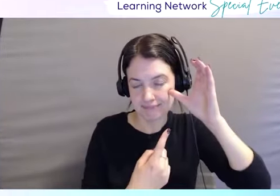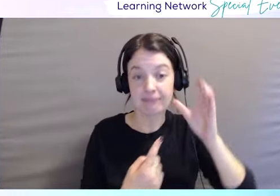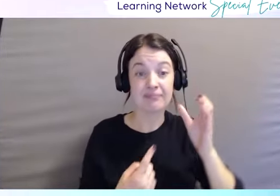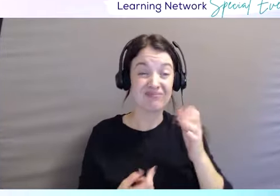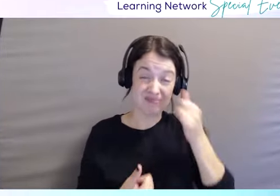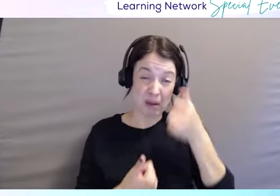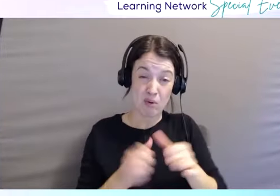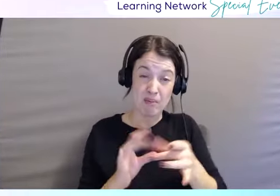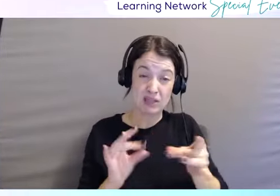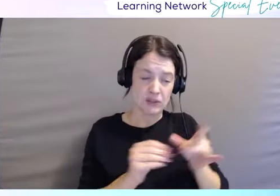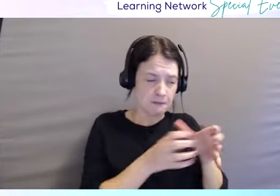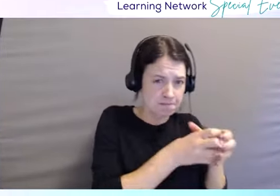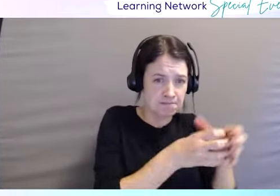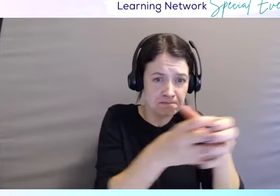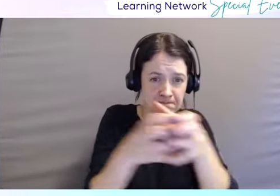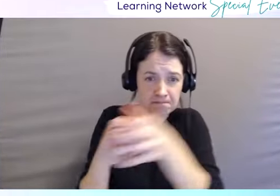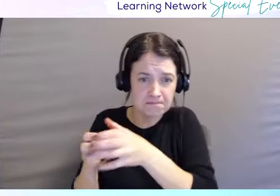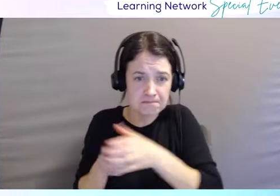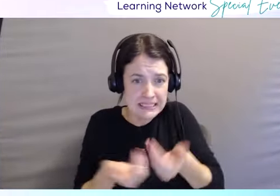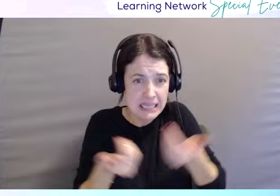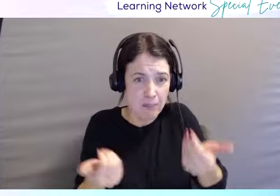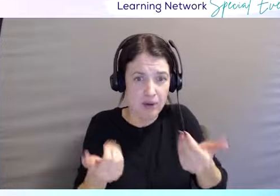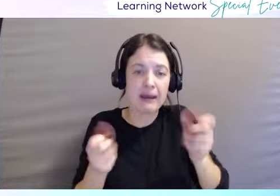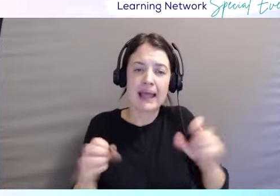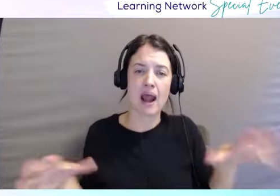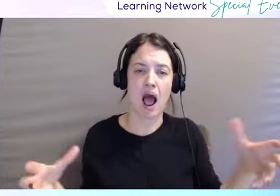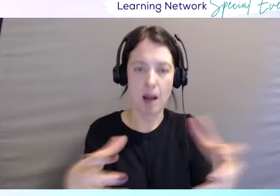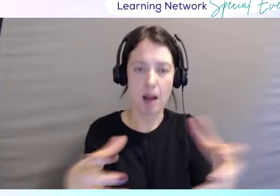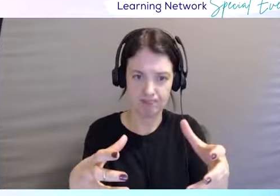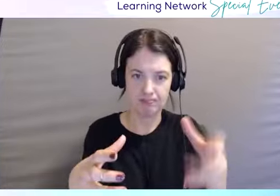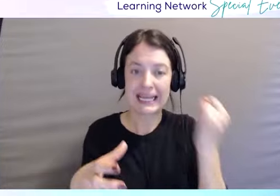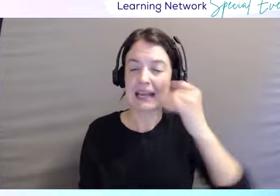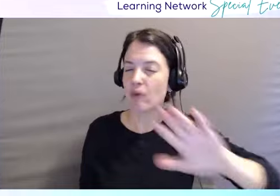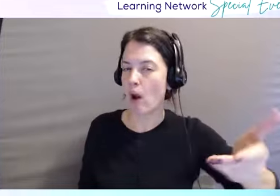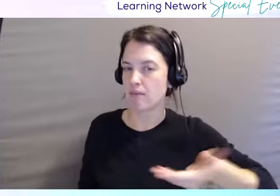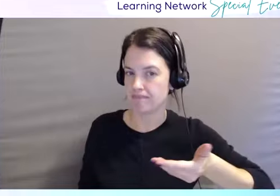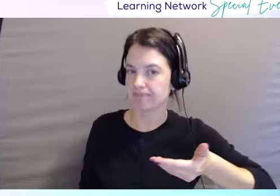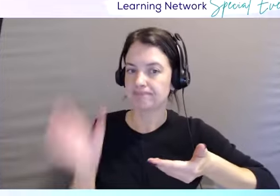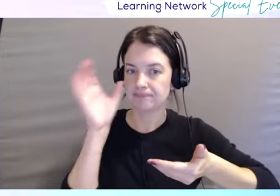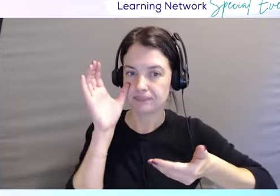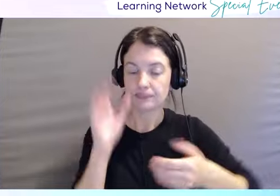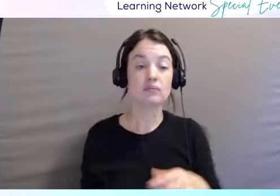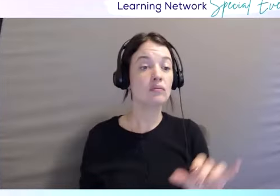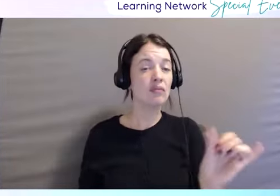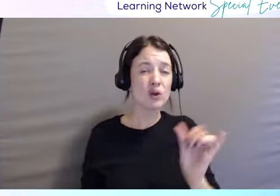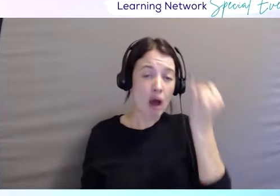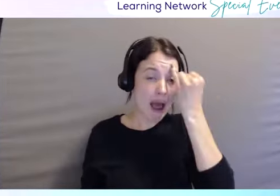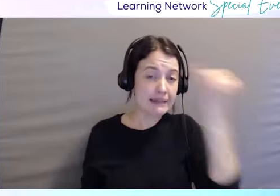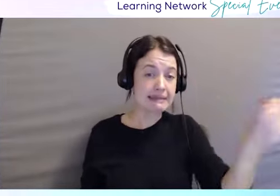in. A lot of time and energy has been given to harm reduction over the years.